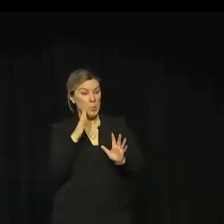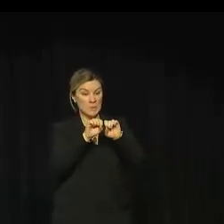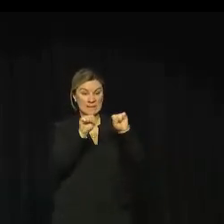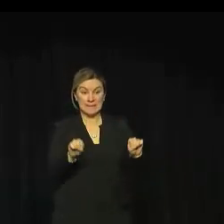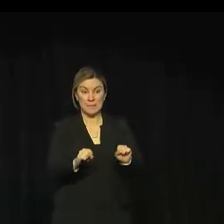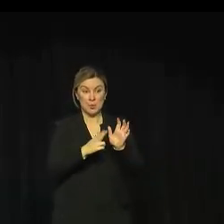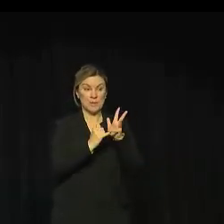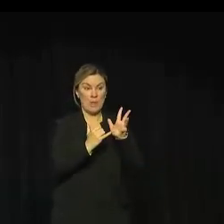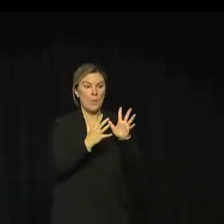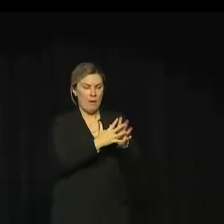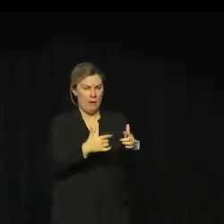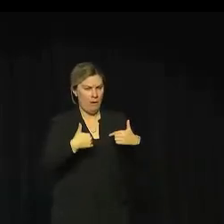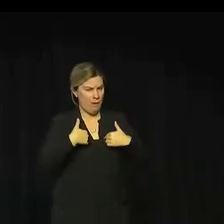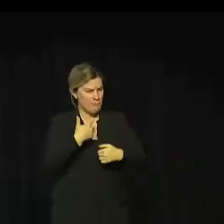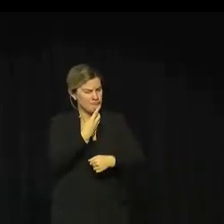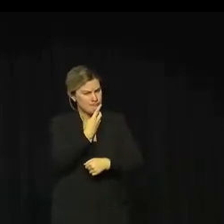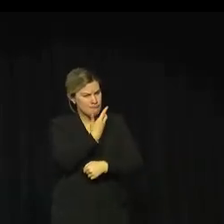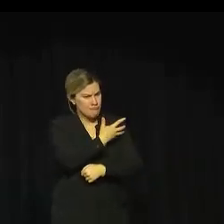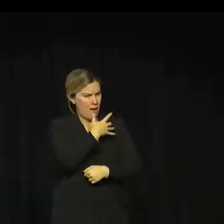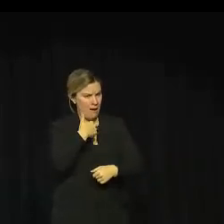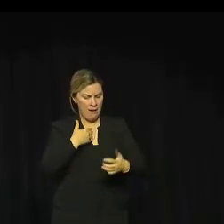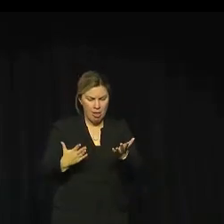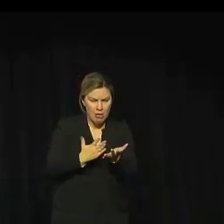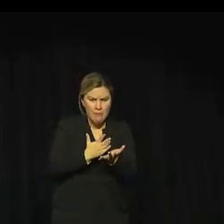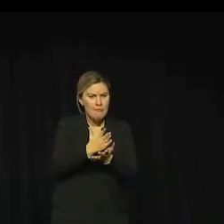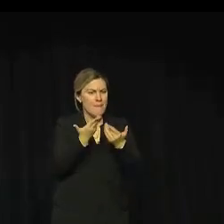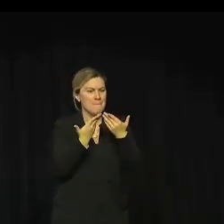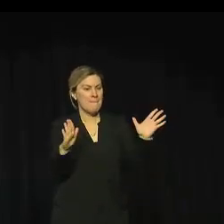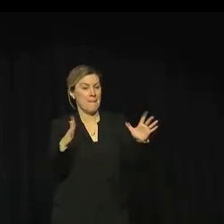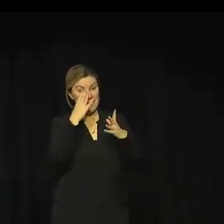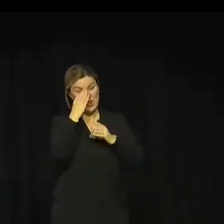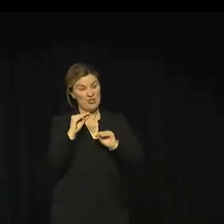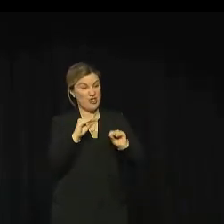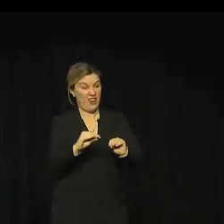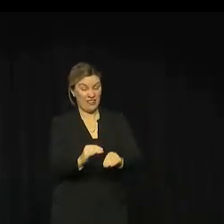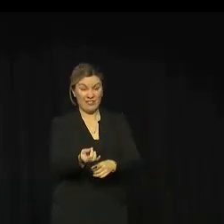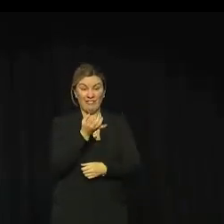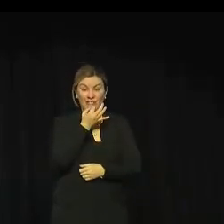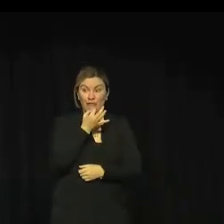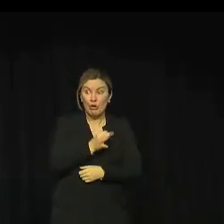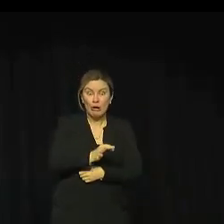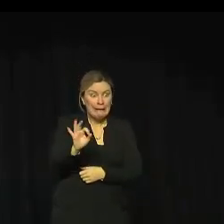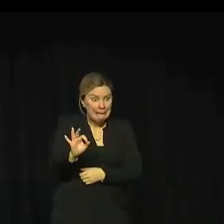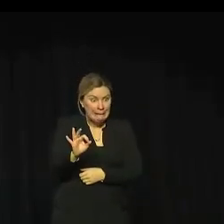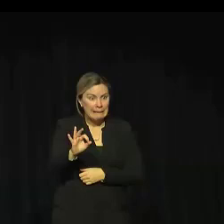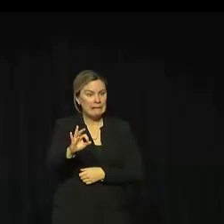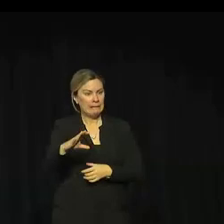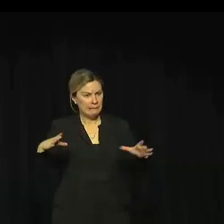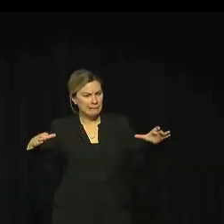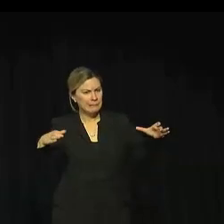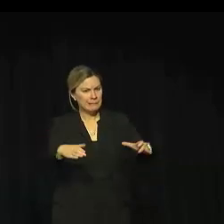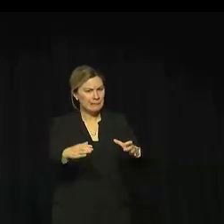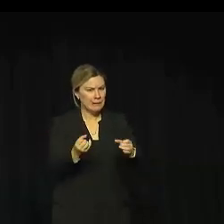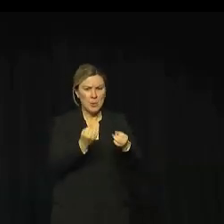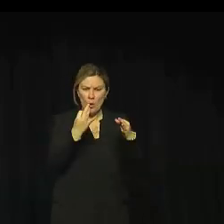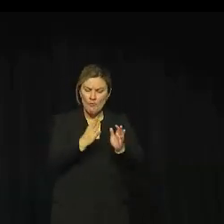Wales. I'm a proud product of public education, free, secular, and compulsory.